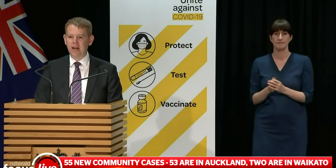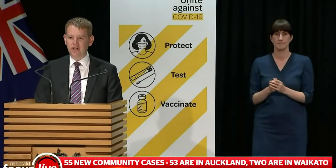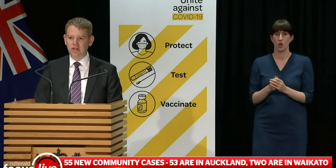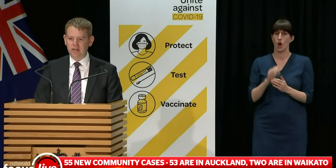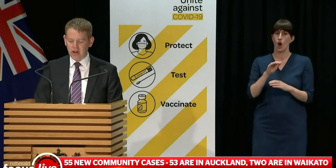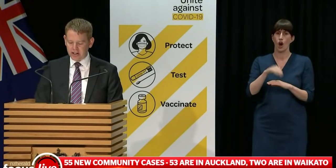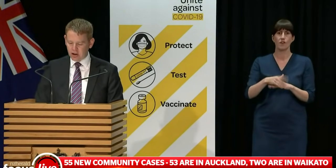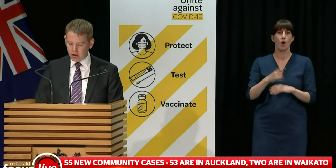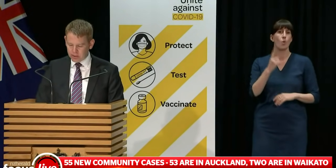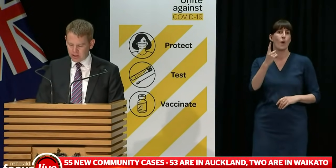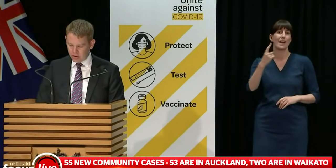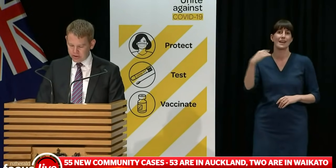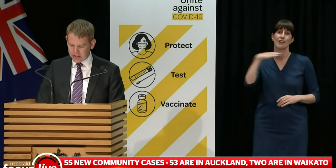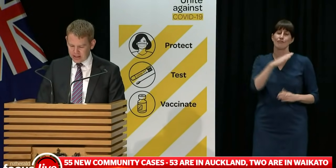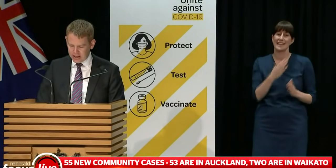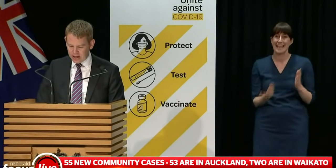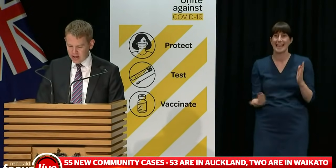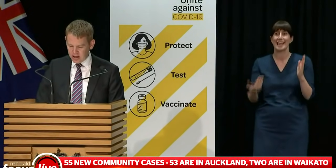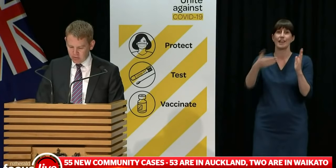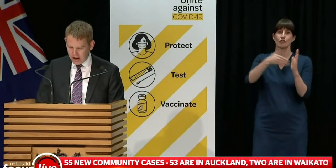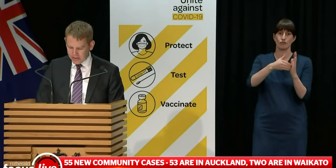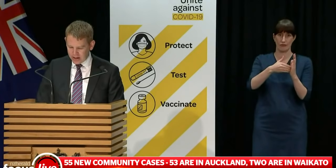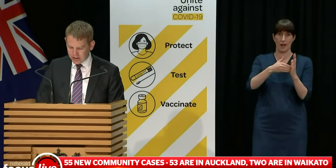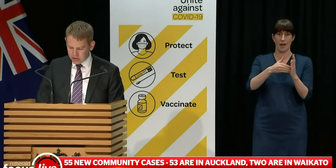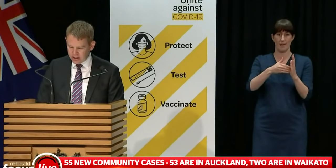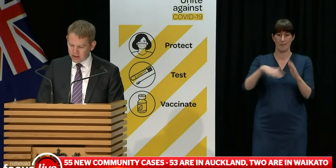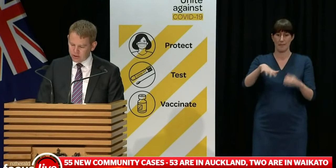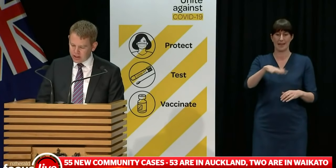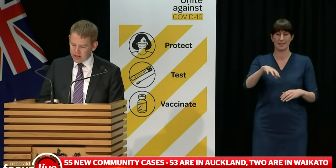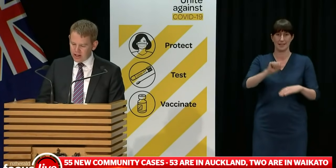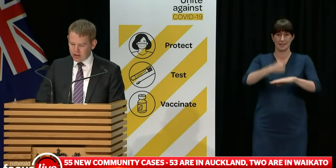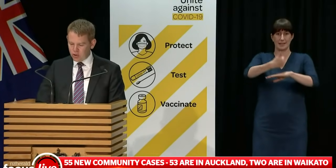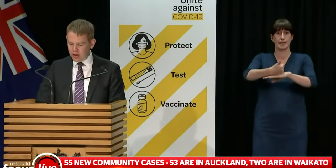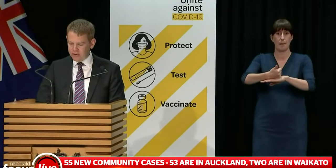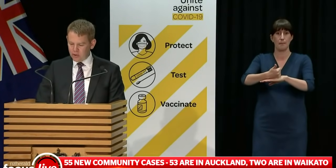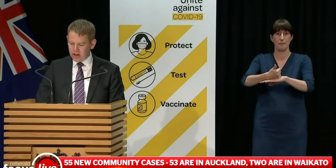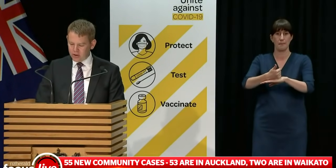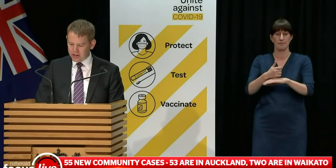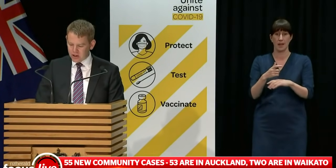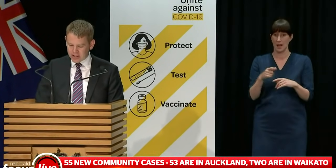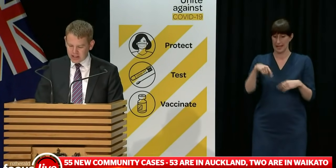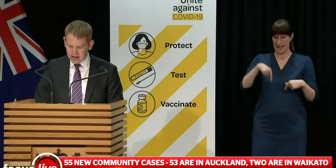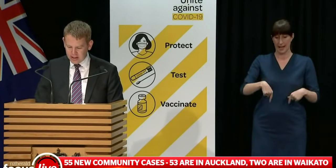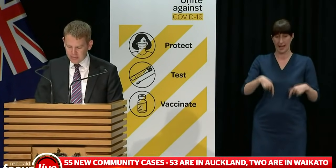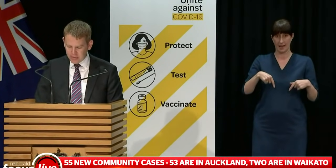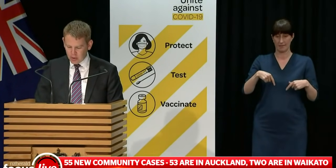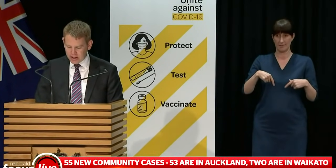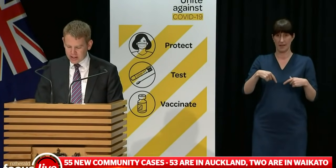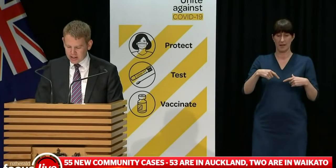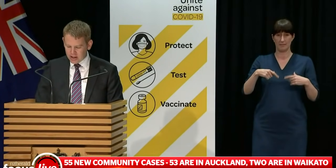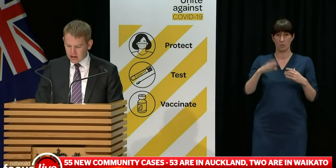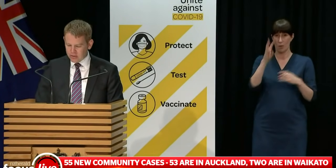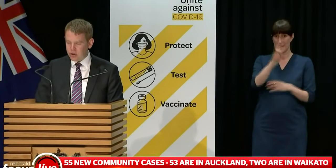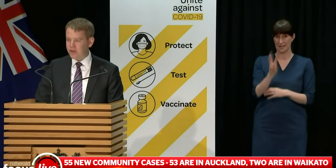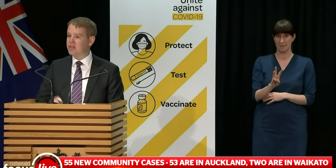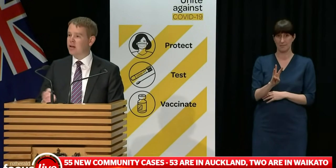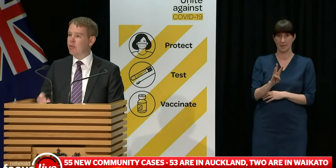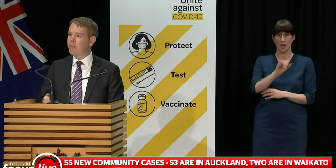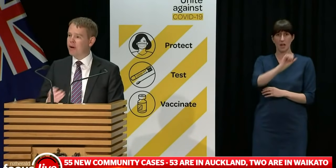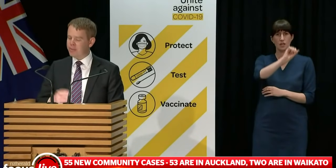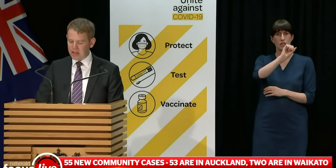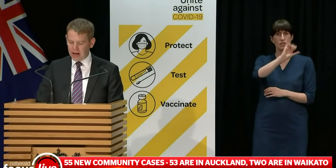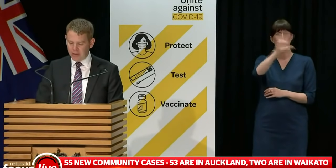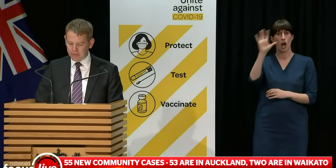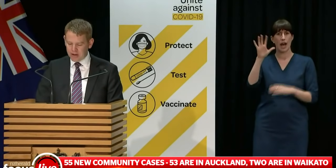additional vaccination sites opened on Saturday around the country, including a drive-through here at Sky Stadium in Wellington, through to things